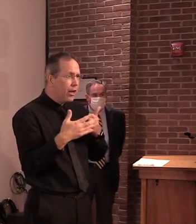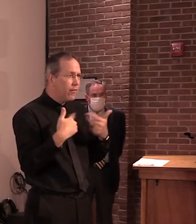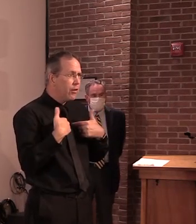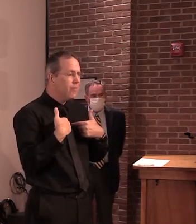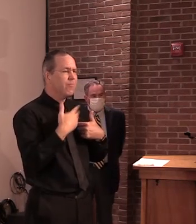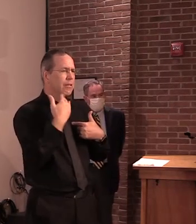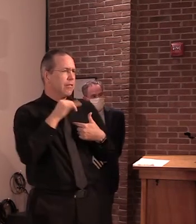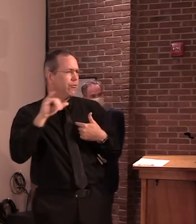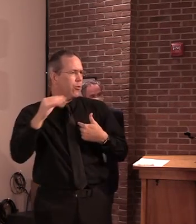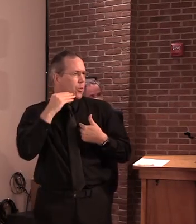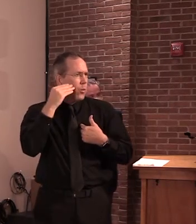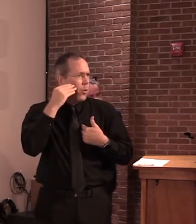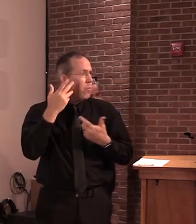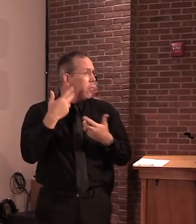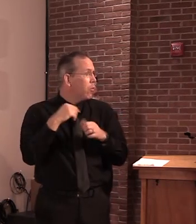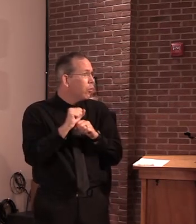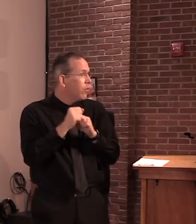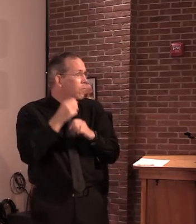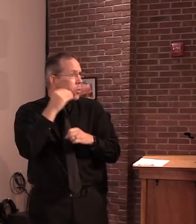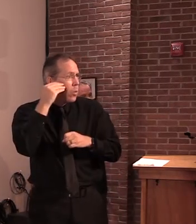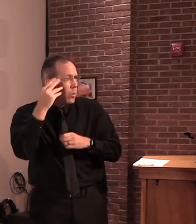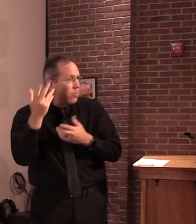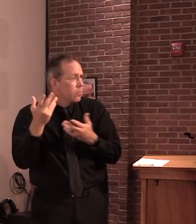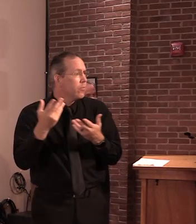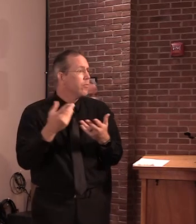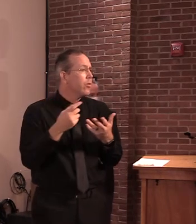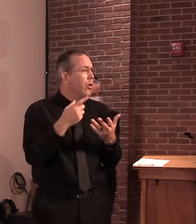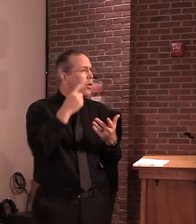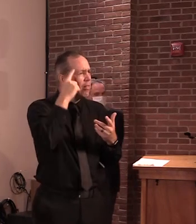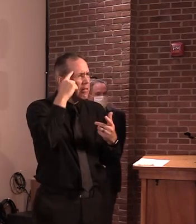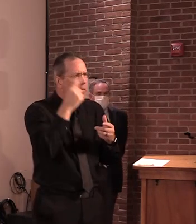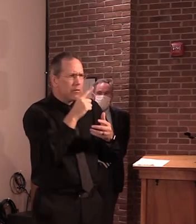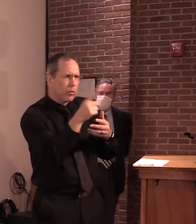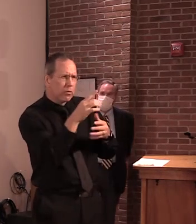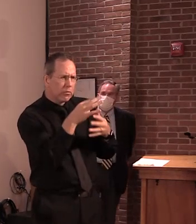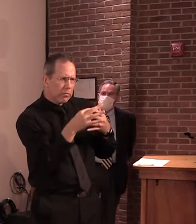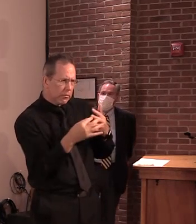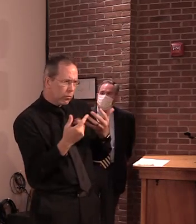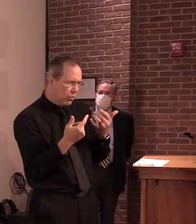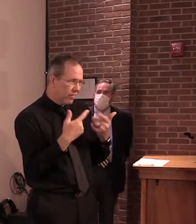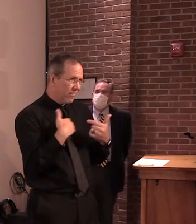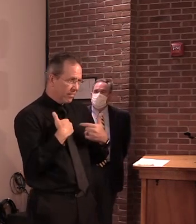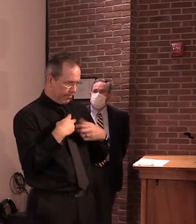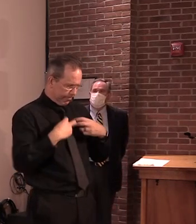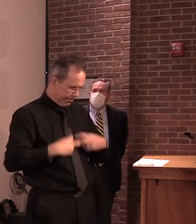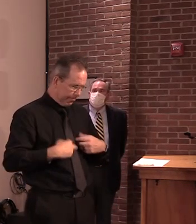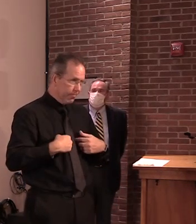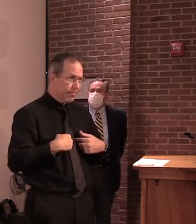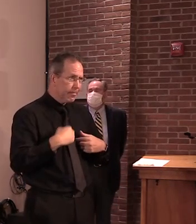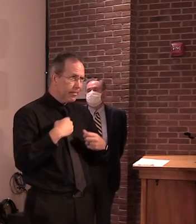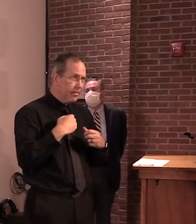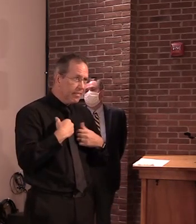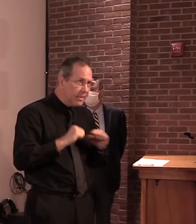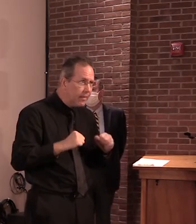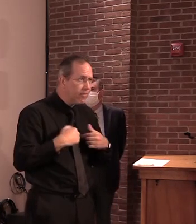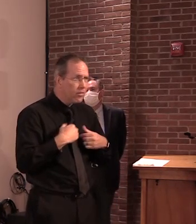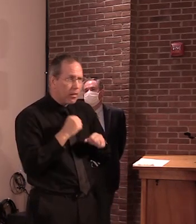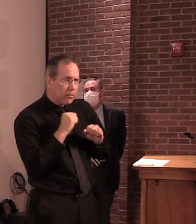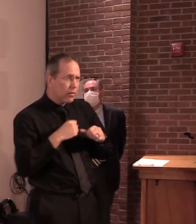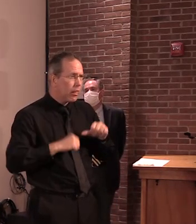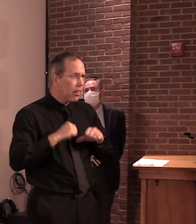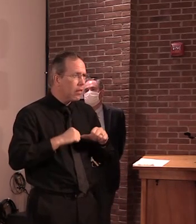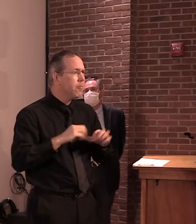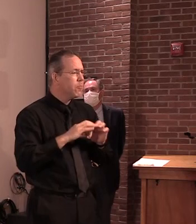immunocompromising state, their age, or what have you, obviously those are the kinds of issues they need to bring to their